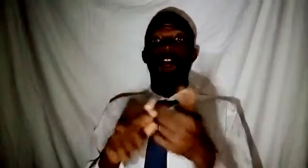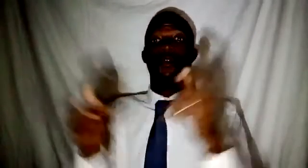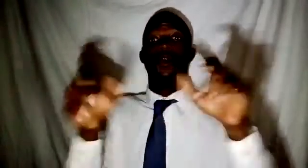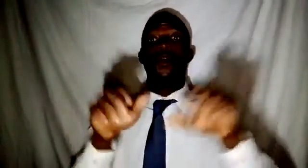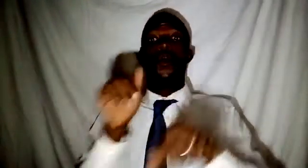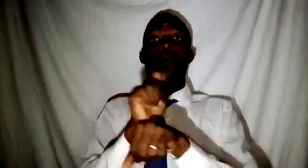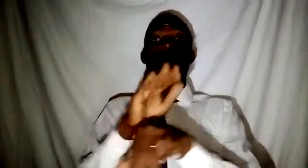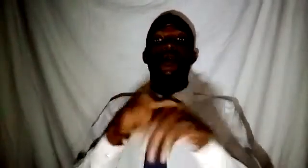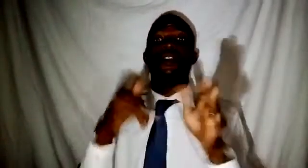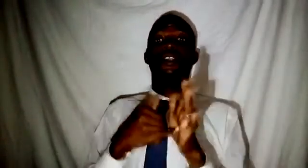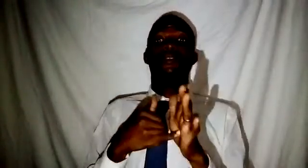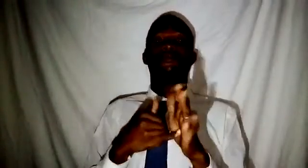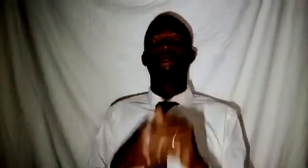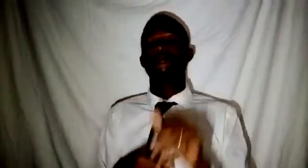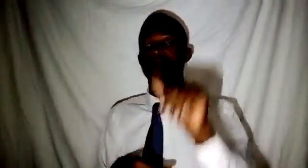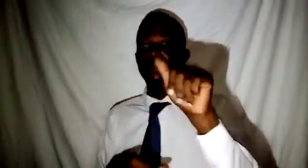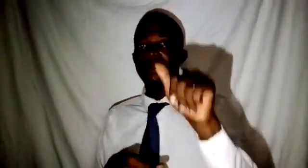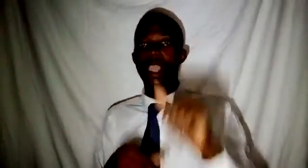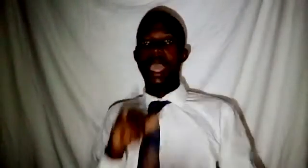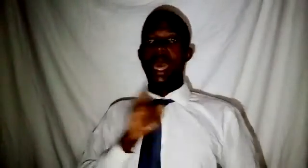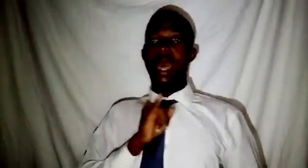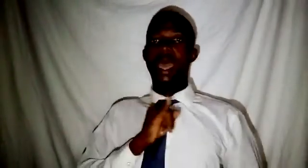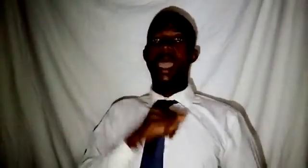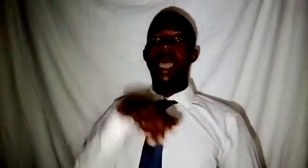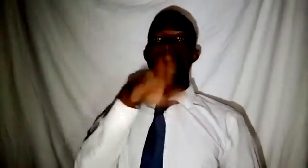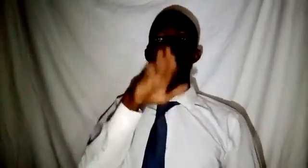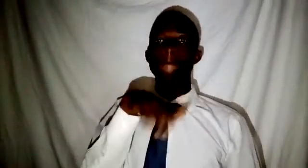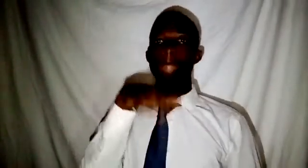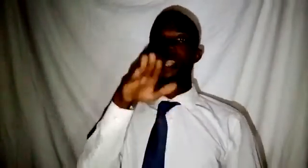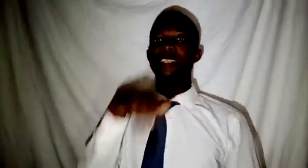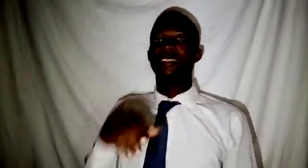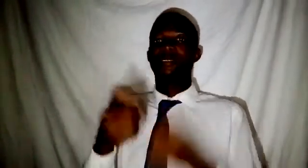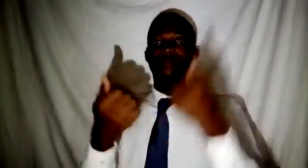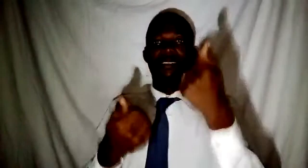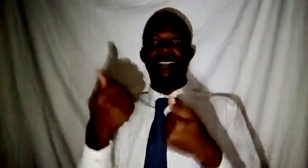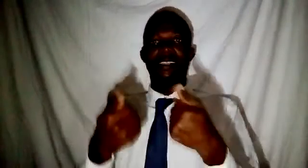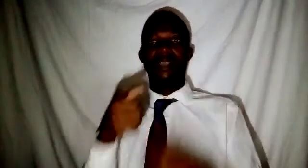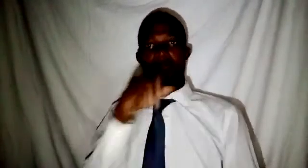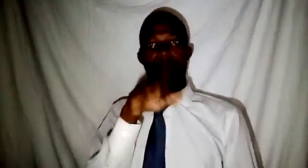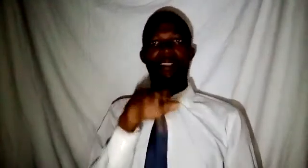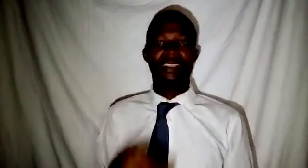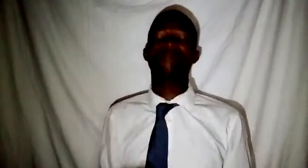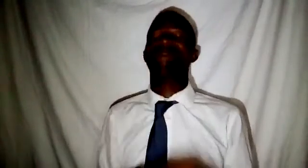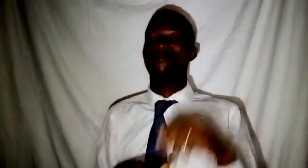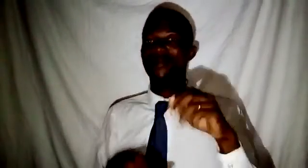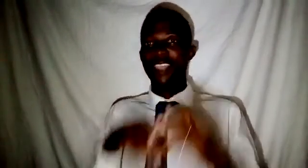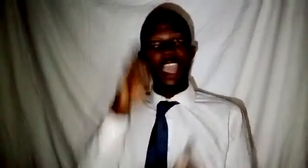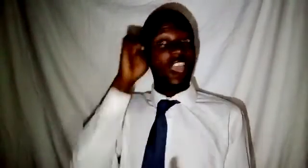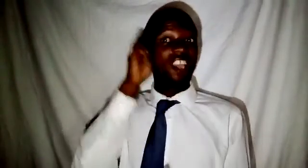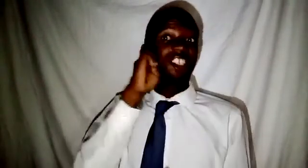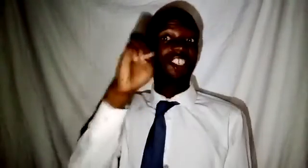the car. The verb paint demands an object to be painted. B. She is reading the newspaper. The